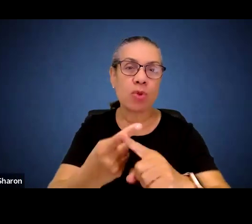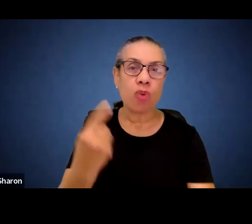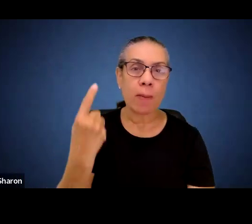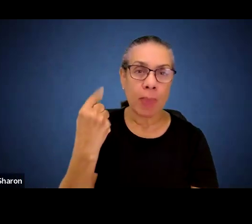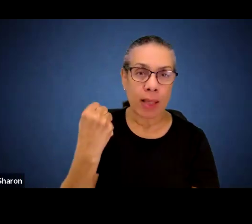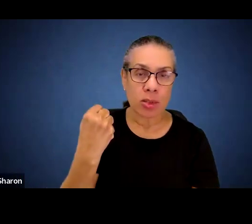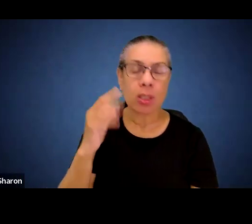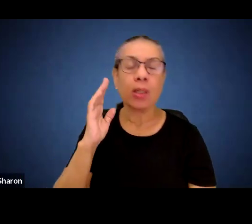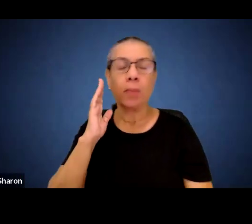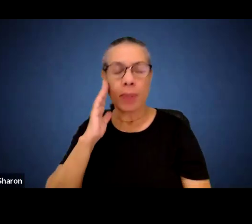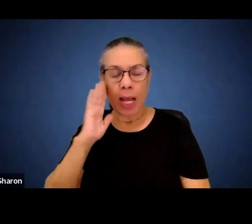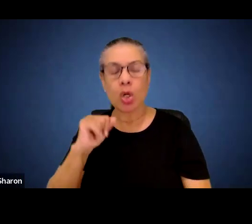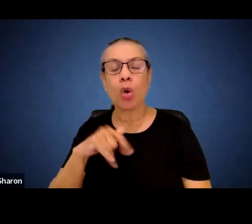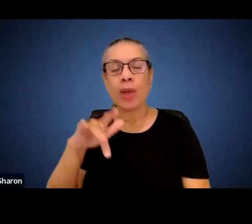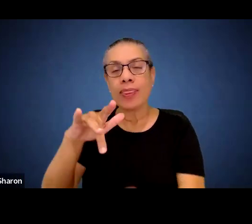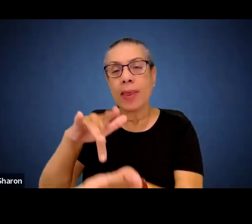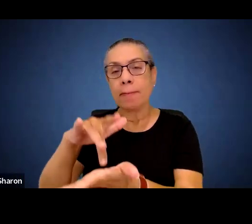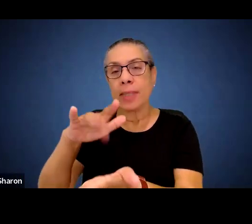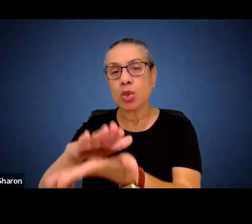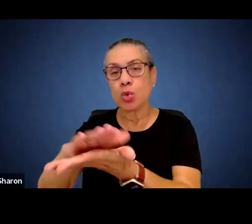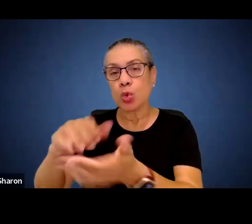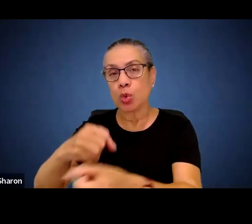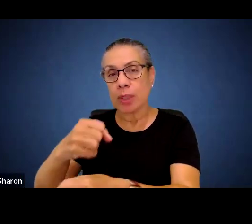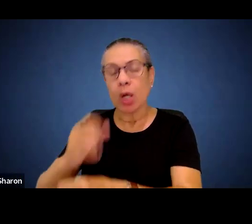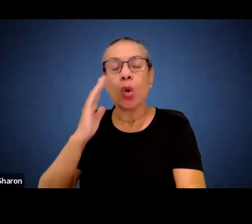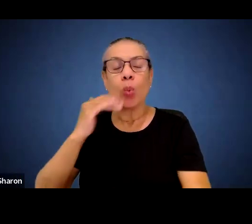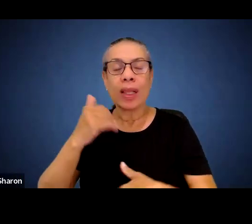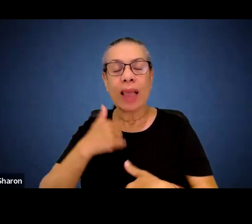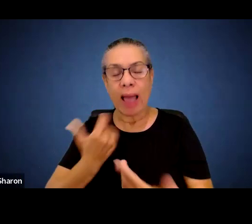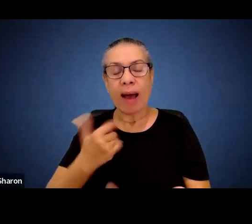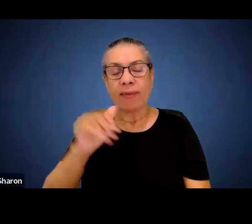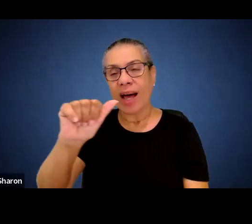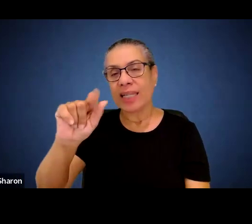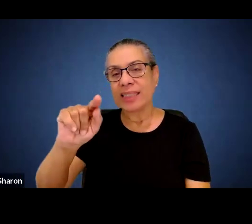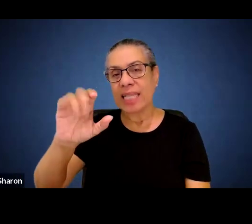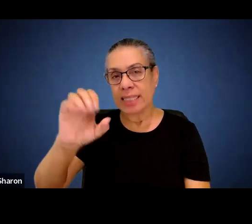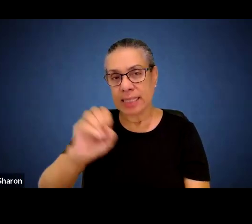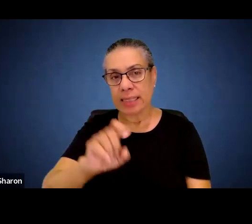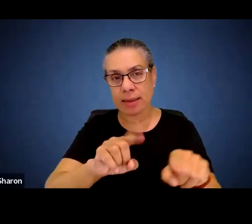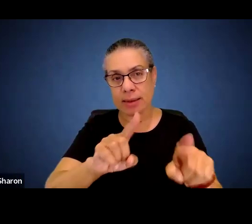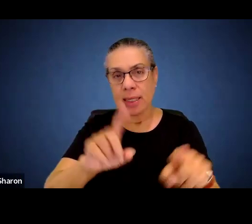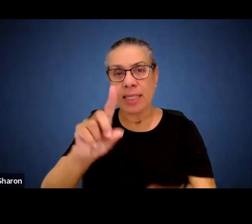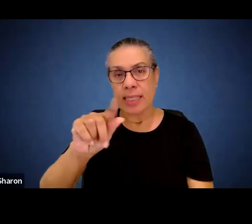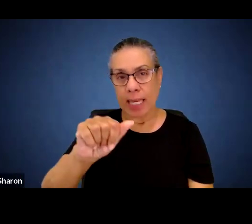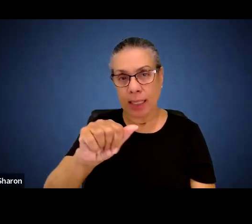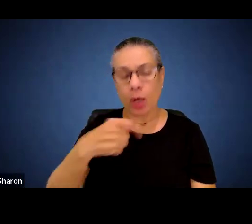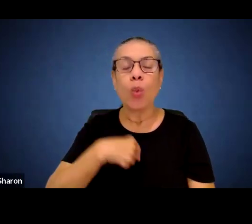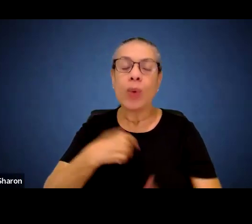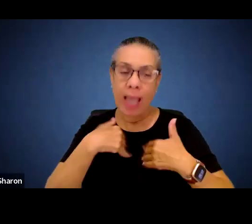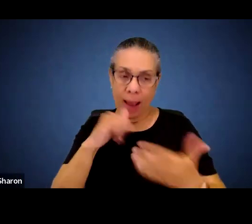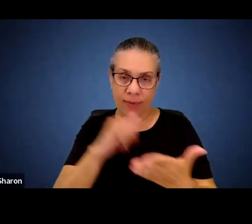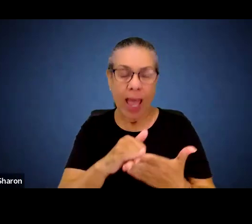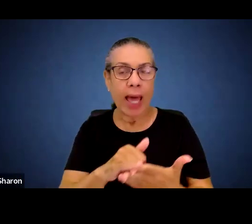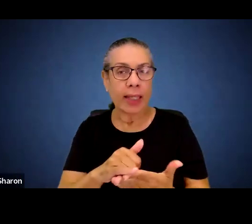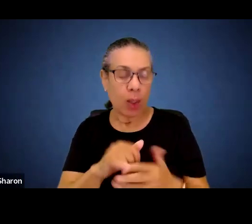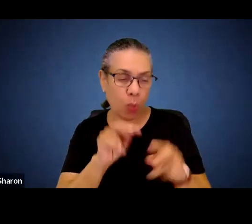make sure in the mid-year presentation that we have attendance data for all of the subgroups, because that's something that we have and that we look at regularly.